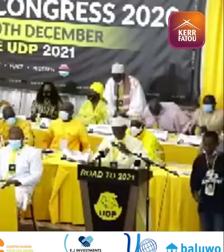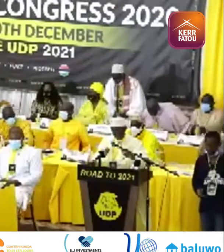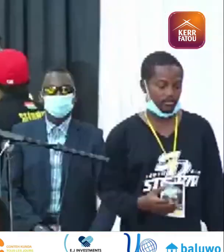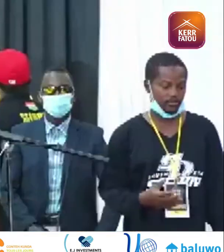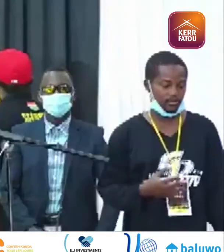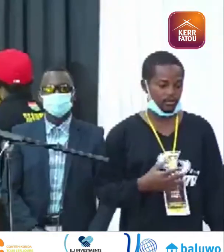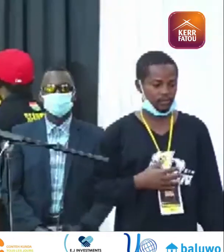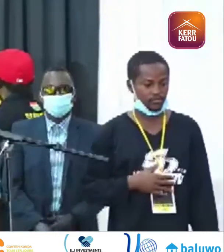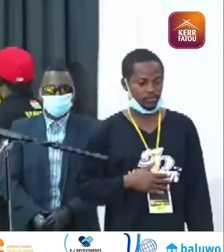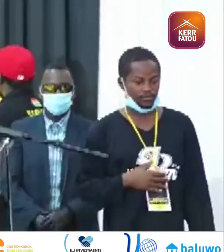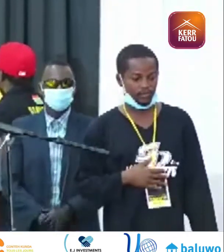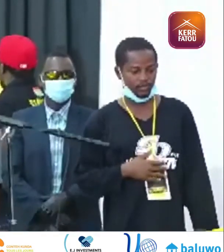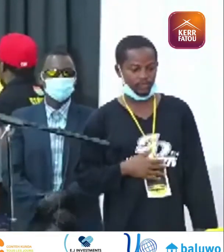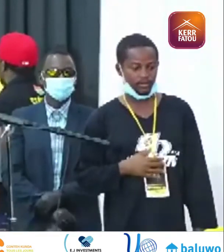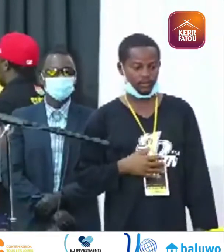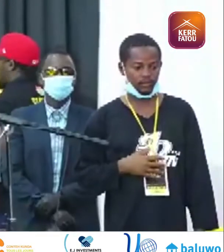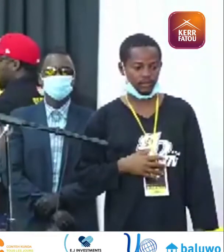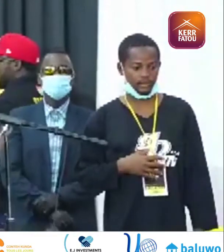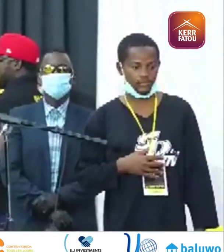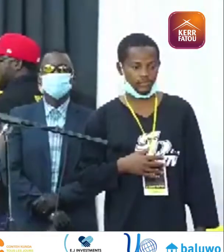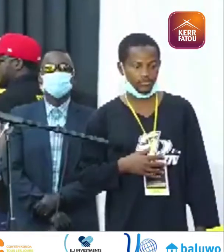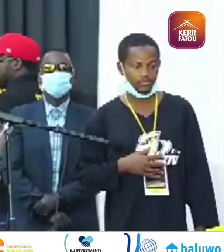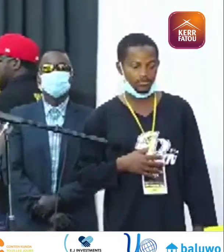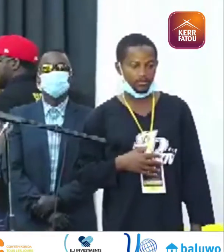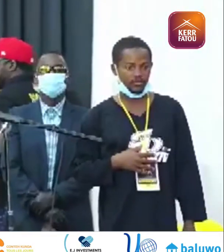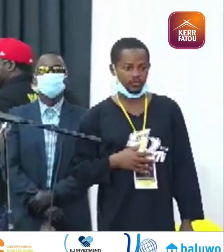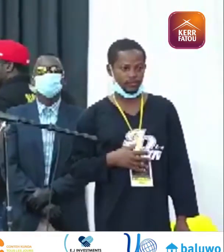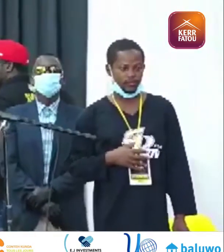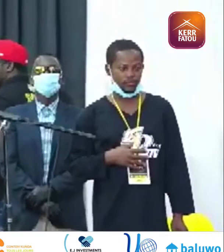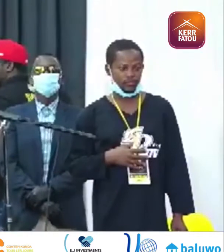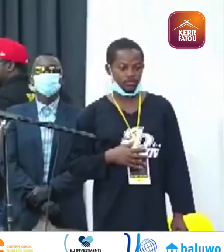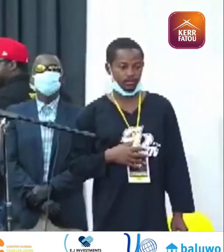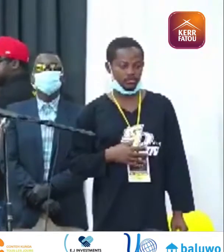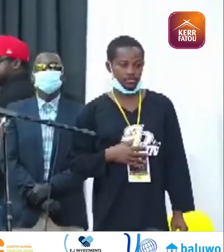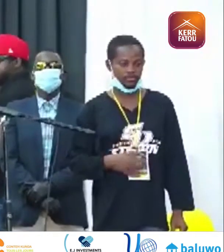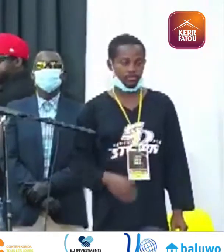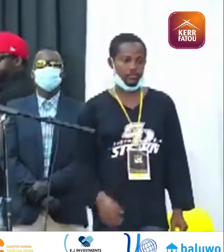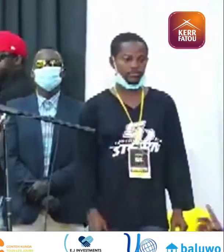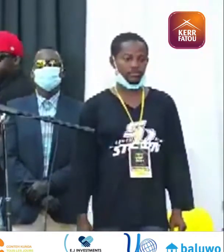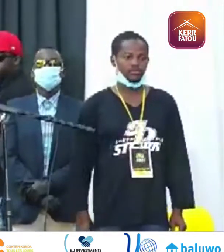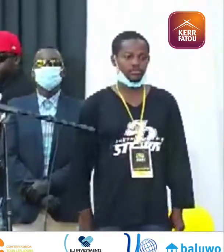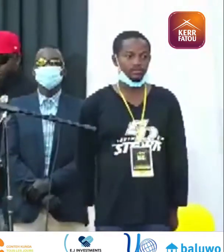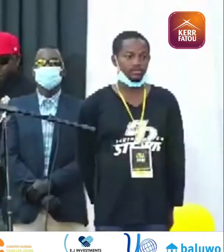Thank you very much, Mr. Moderator.